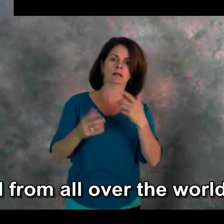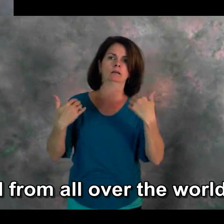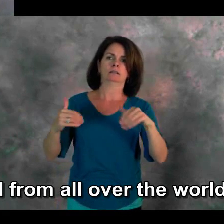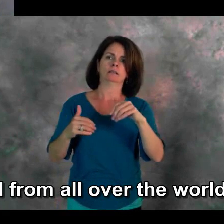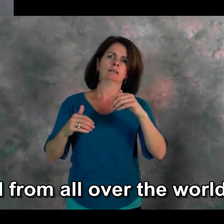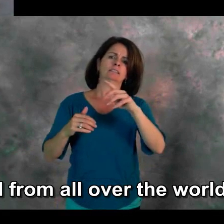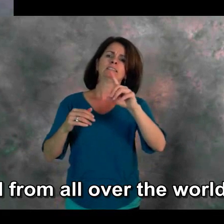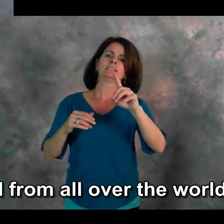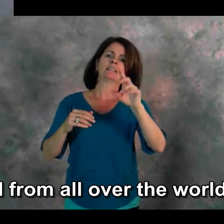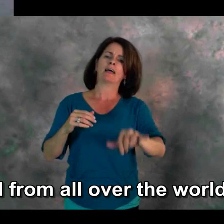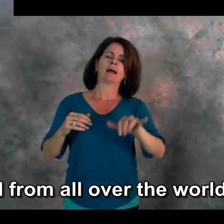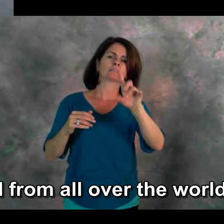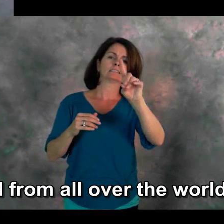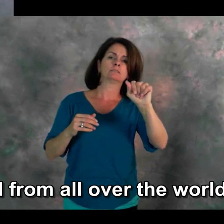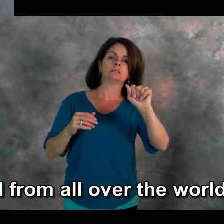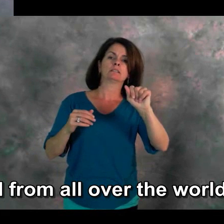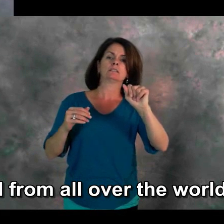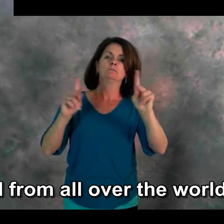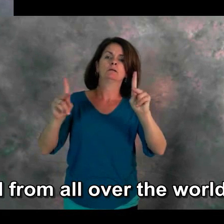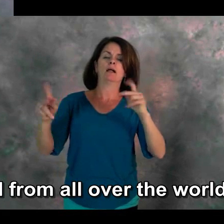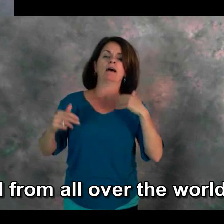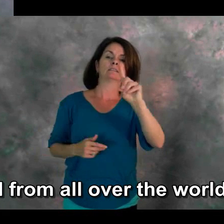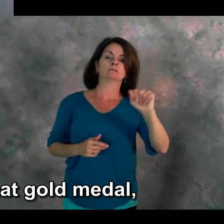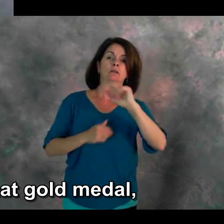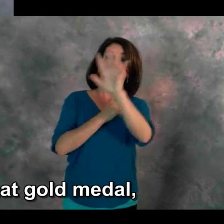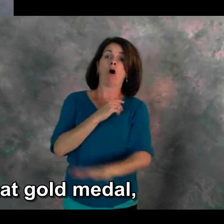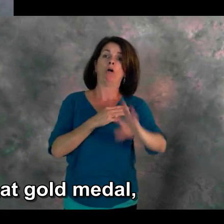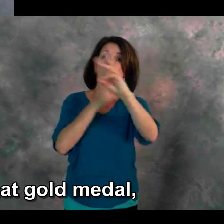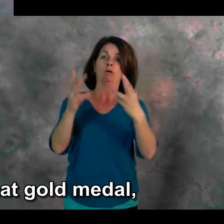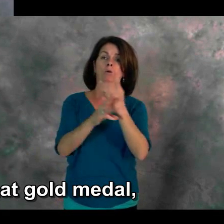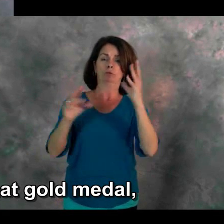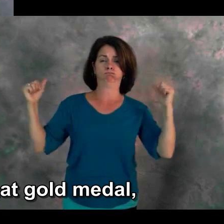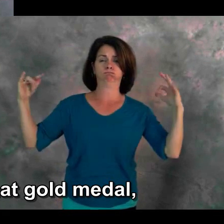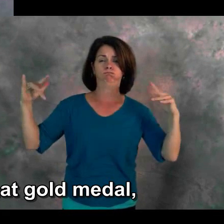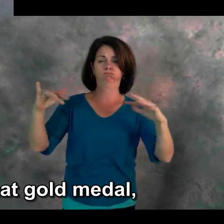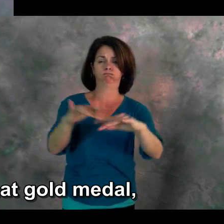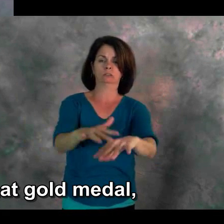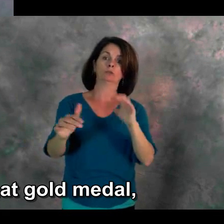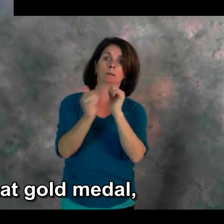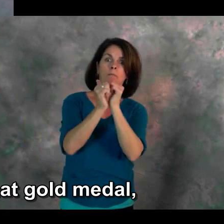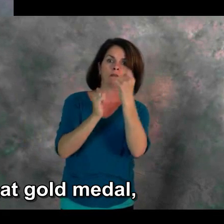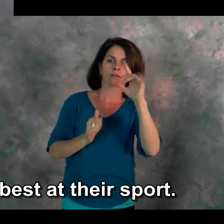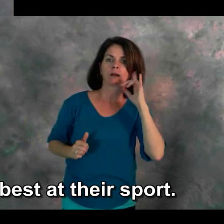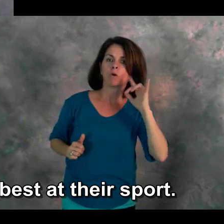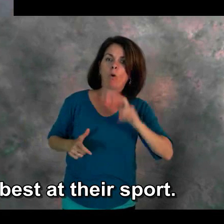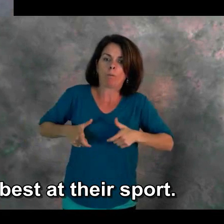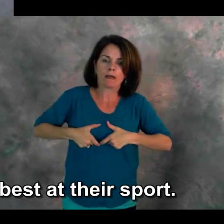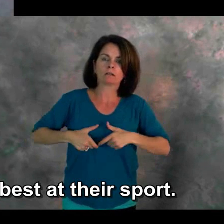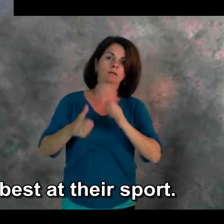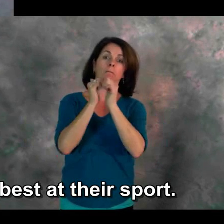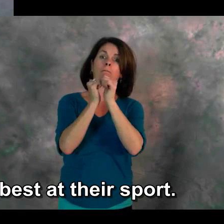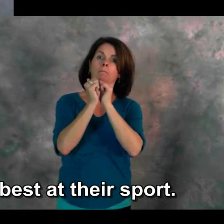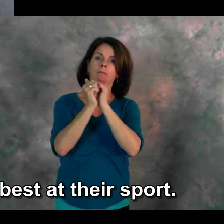physical and visual disabilities gather from all over the world to compete for that gold medal. To compete